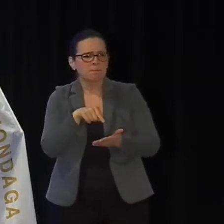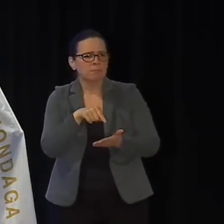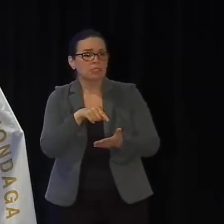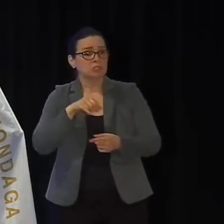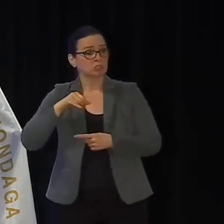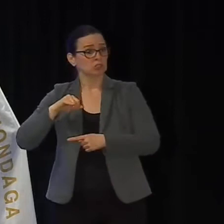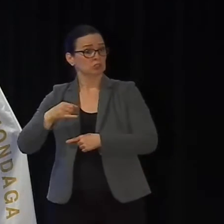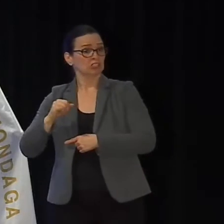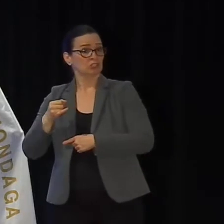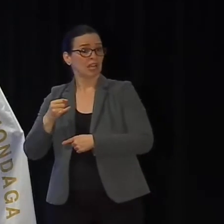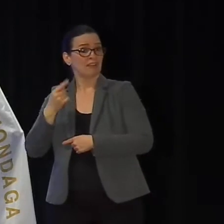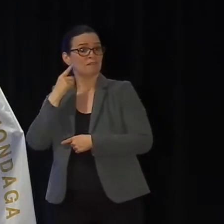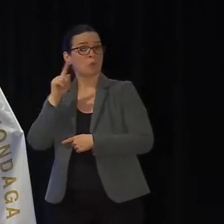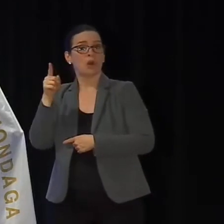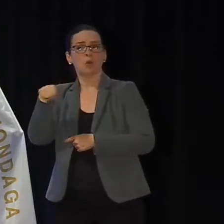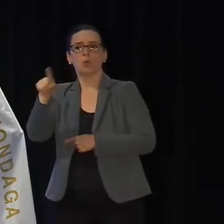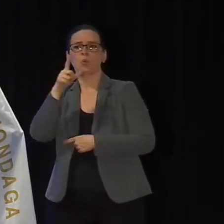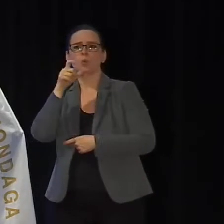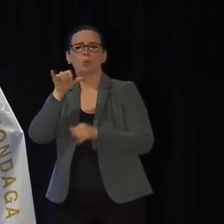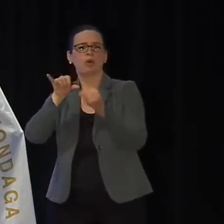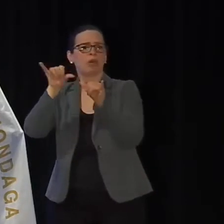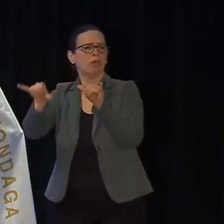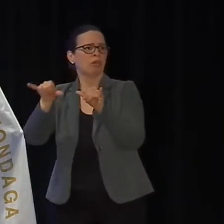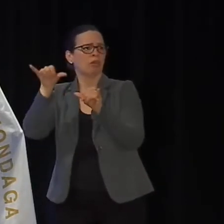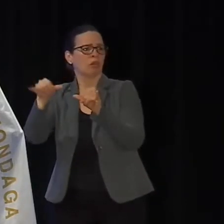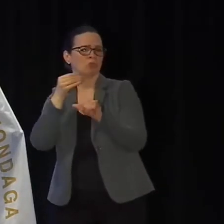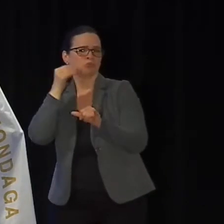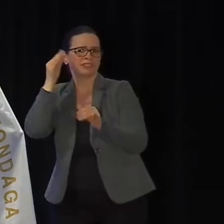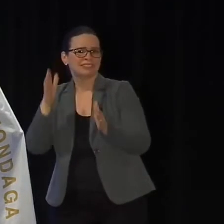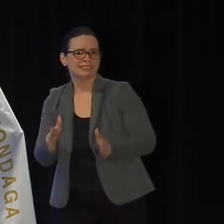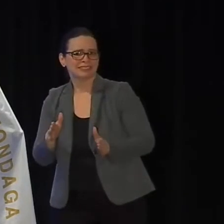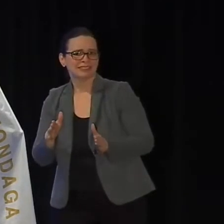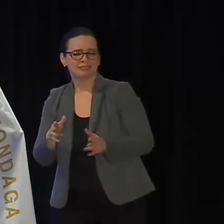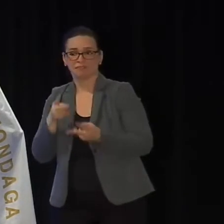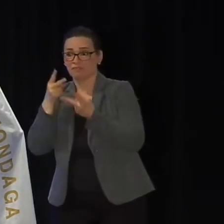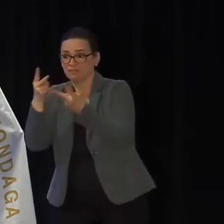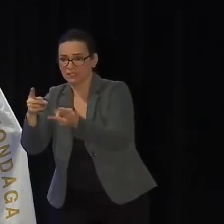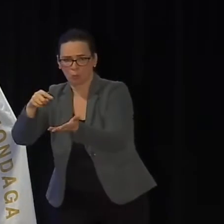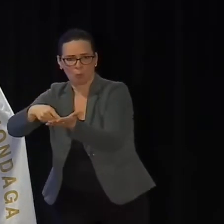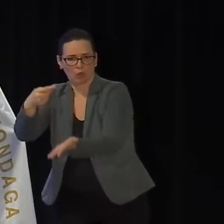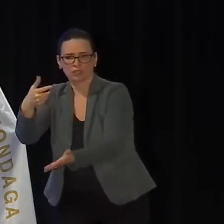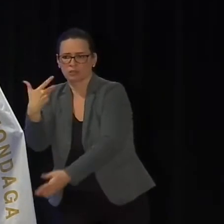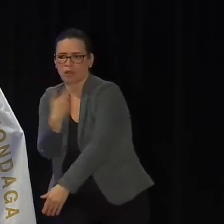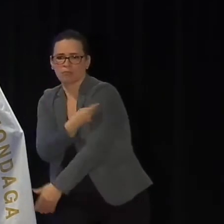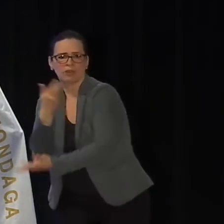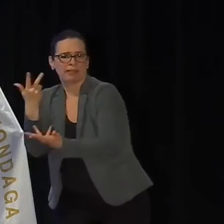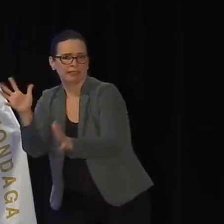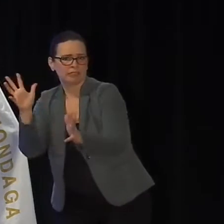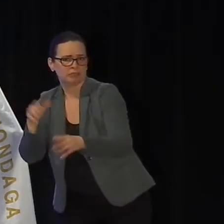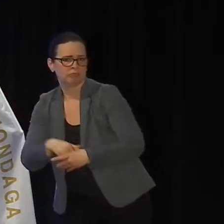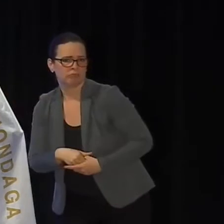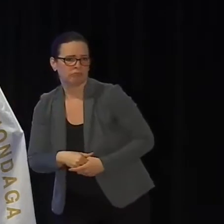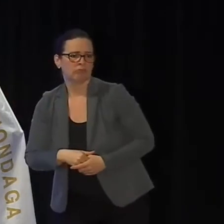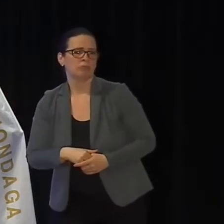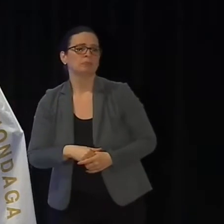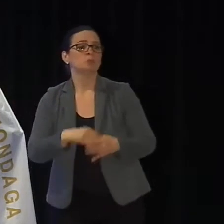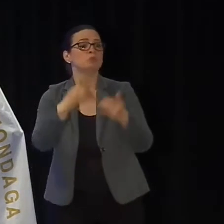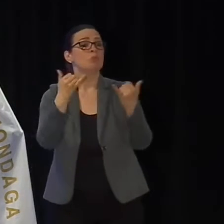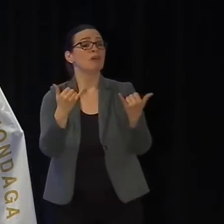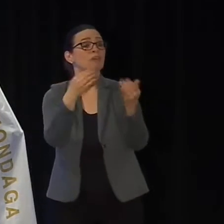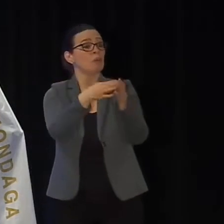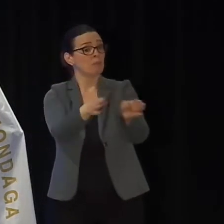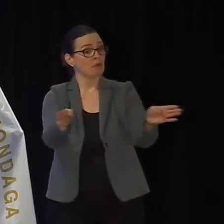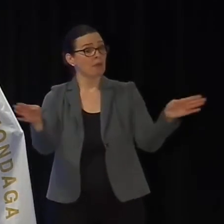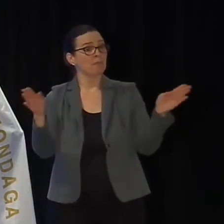population, potentially finish up some other hard-to-reach populations. So right now, to the public at large, what we